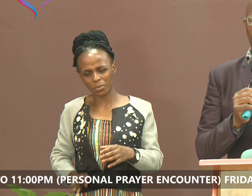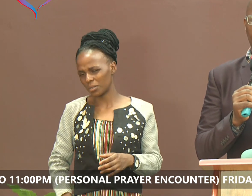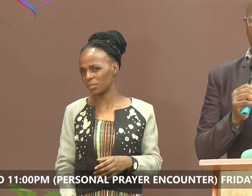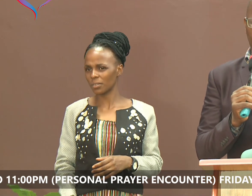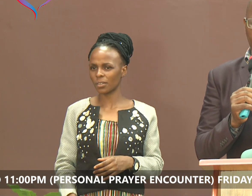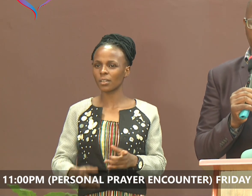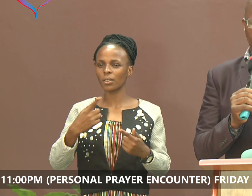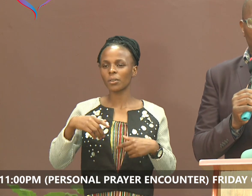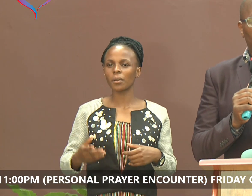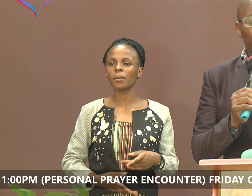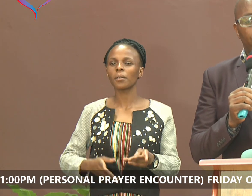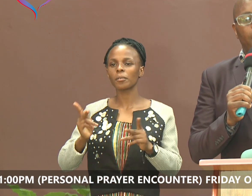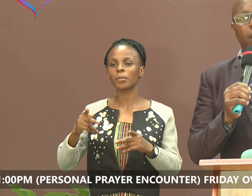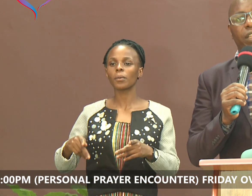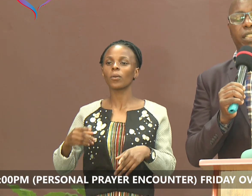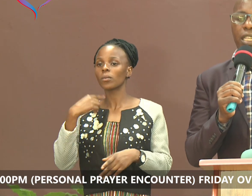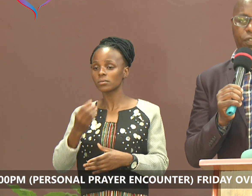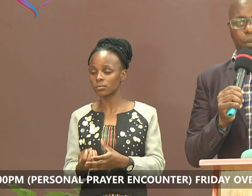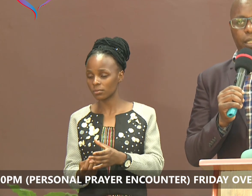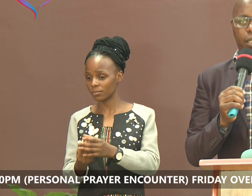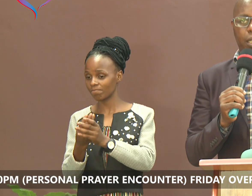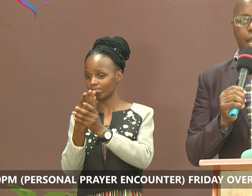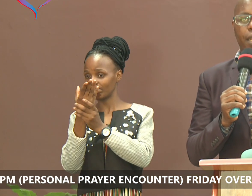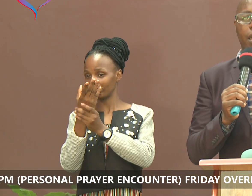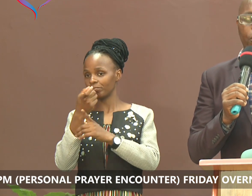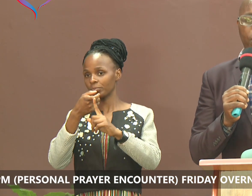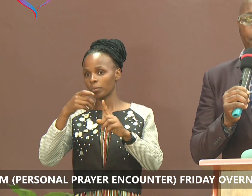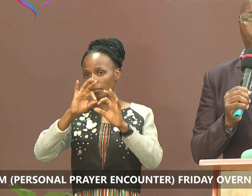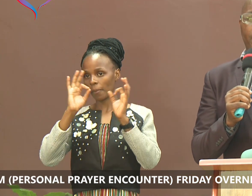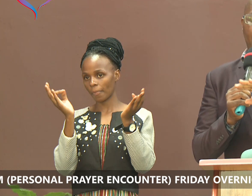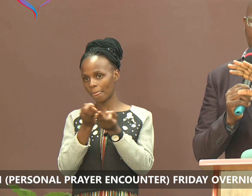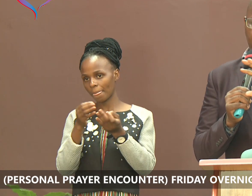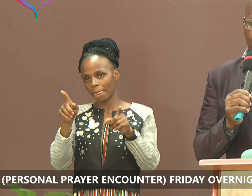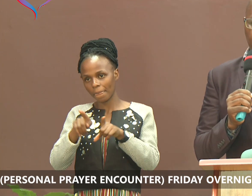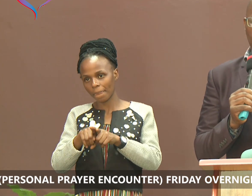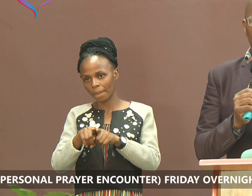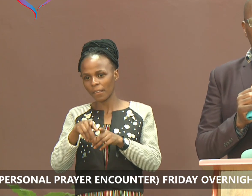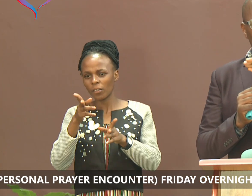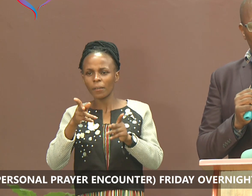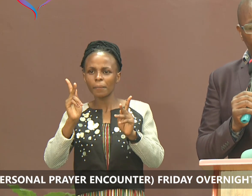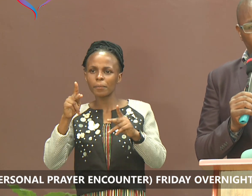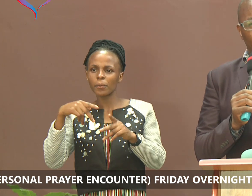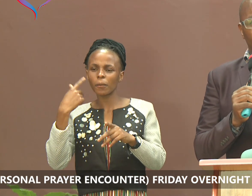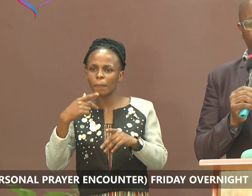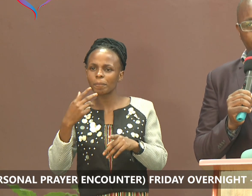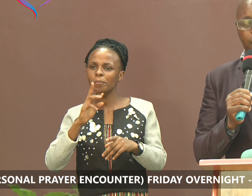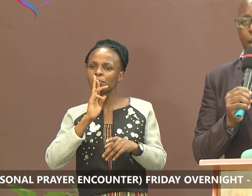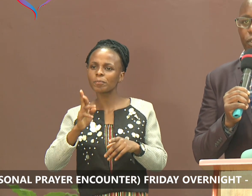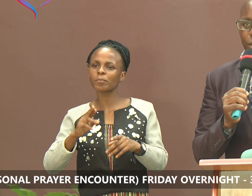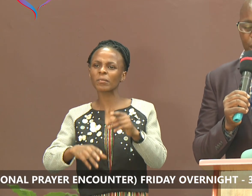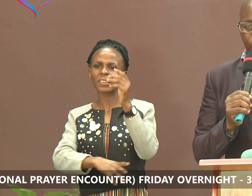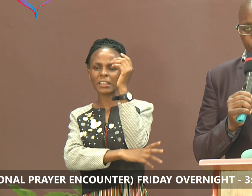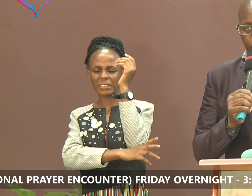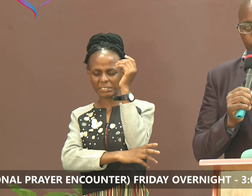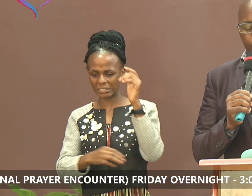are raised from such families or children that are living in such families. And those are people that are unsocial. Those are the thieves. Those are the thugs. They come